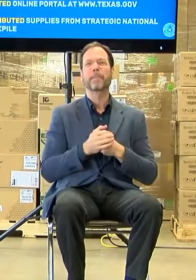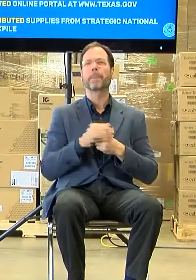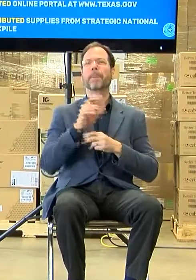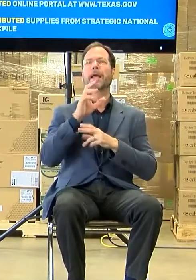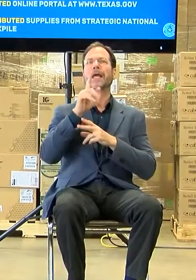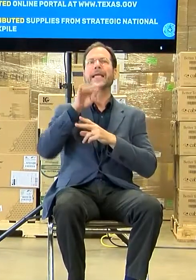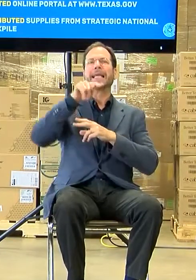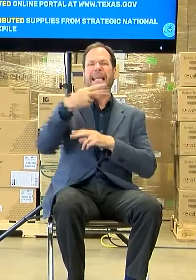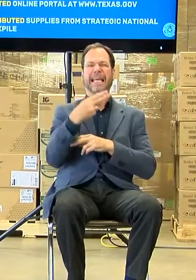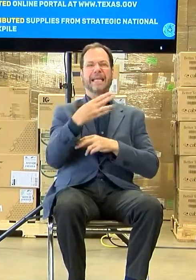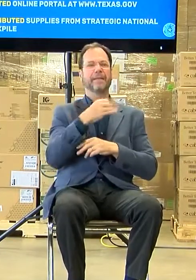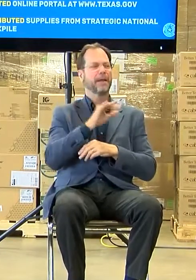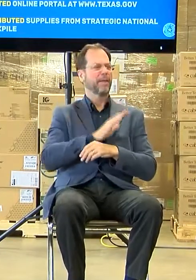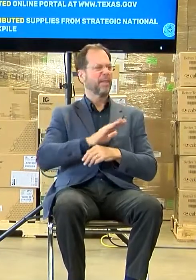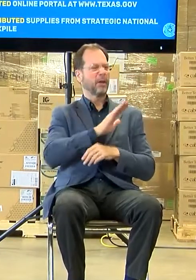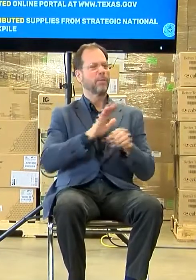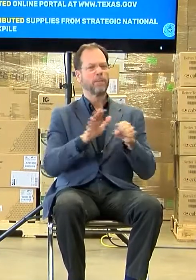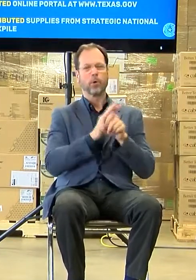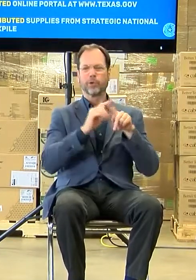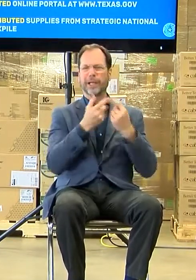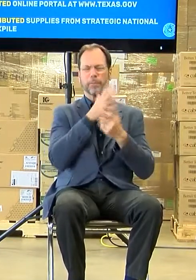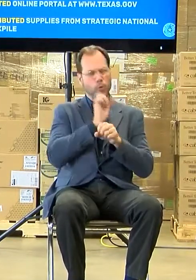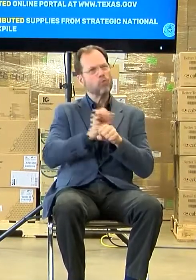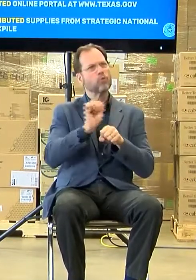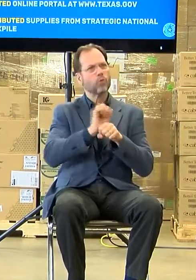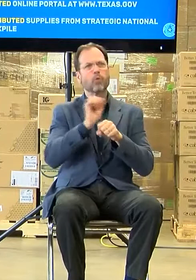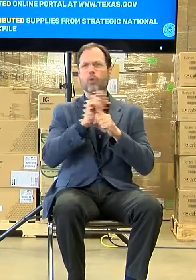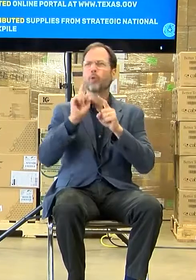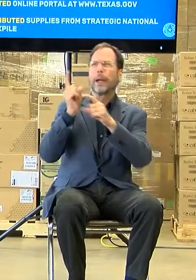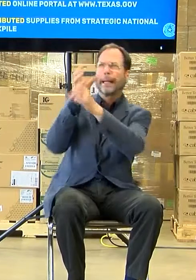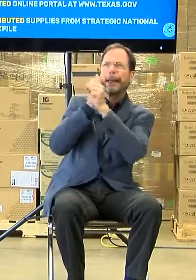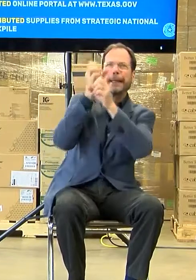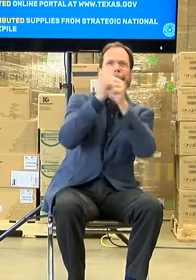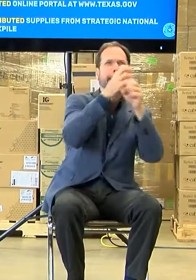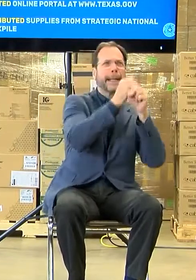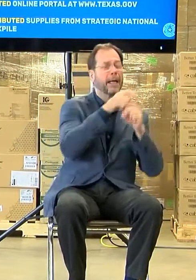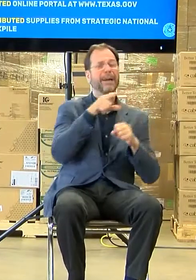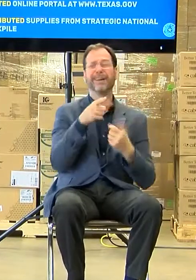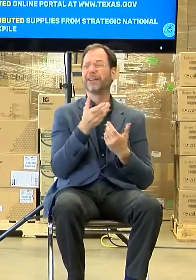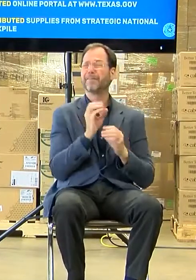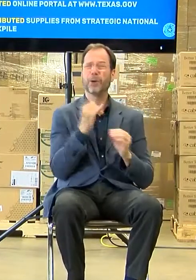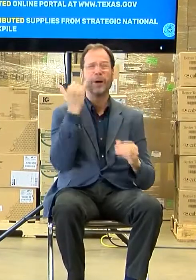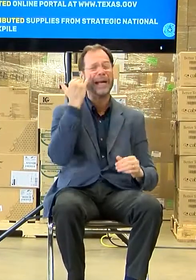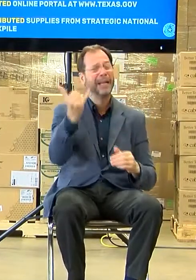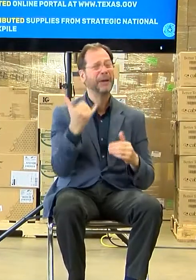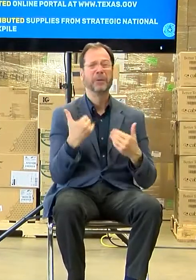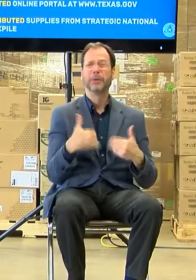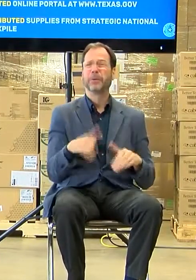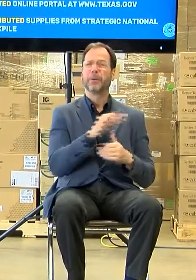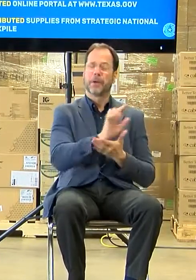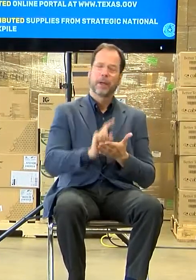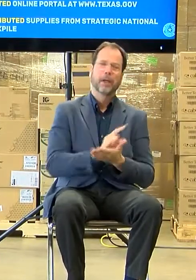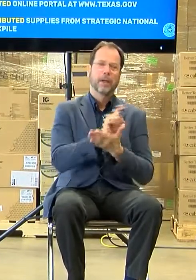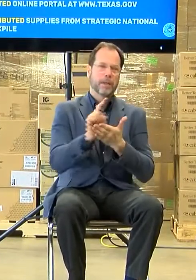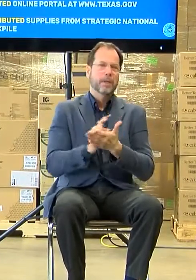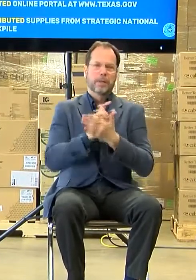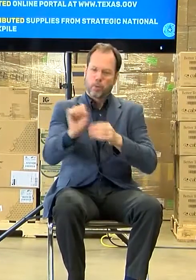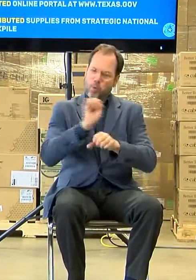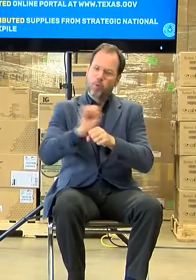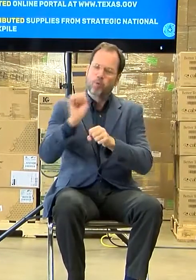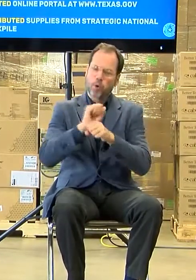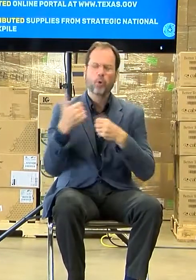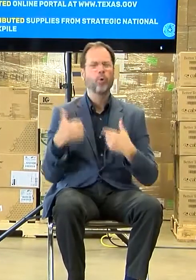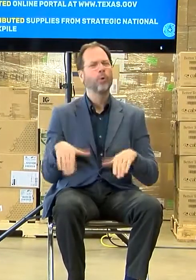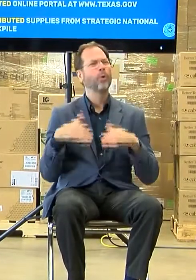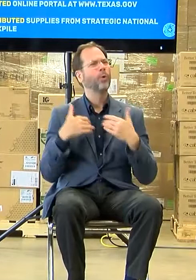Keith and the entire team that has been working on the supply chain, you have no idea the hours they are working. It